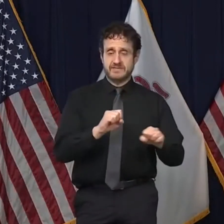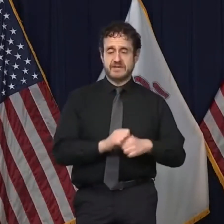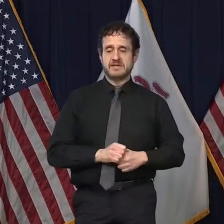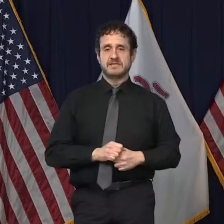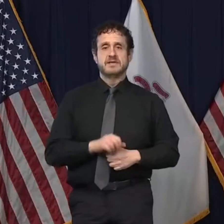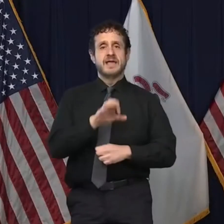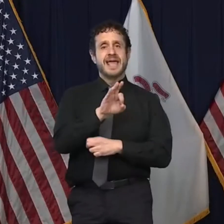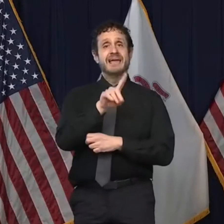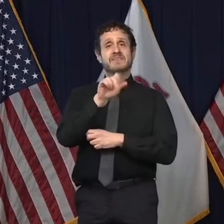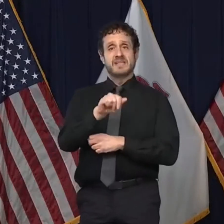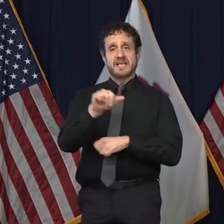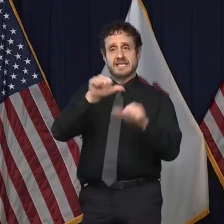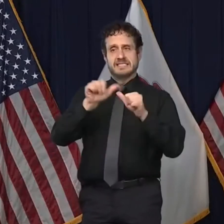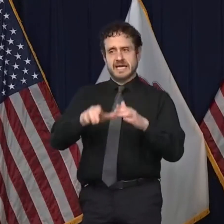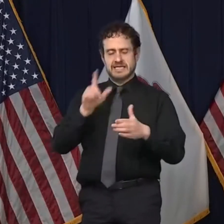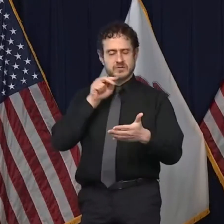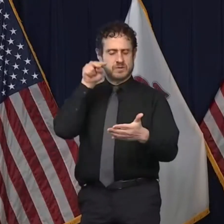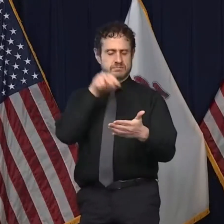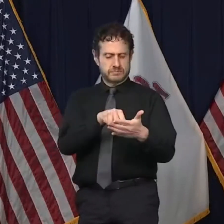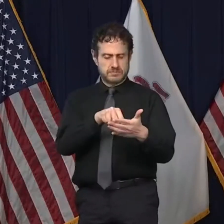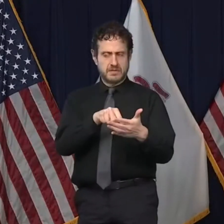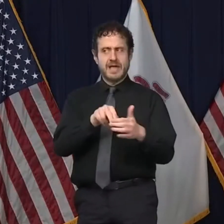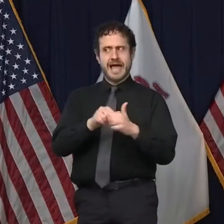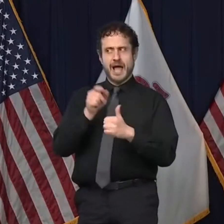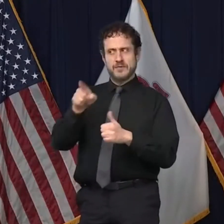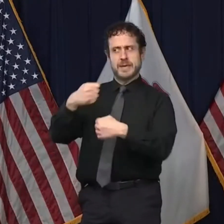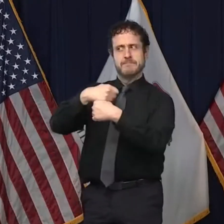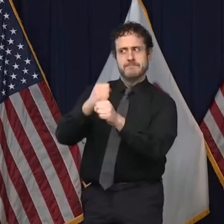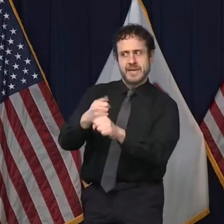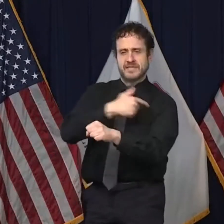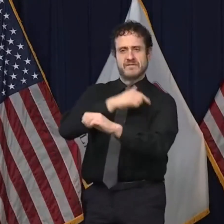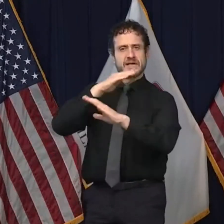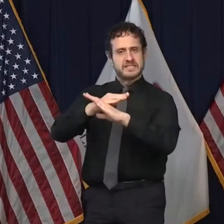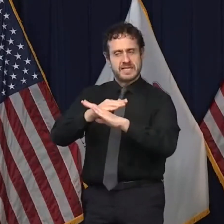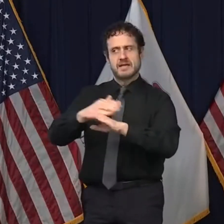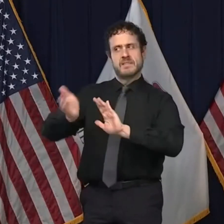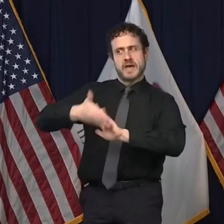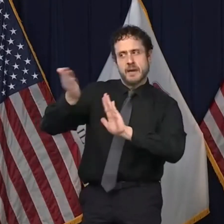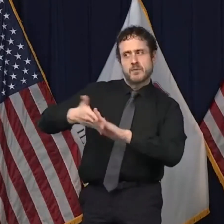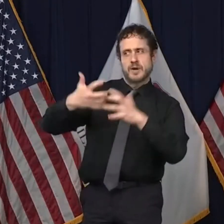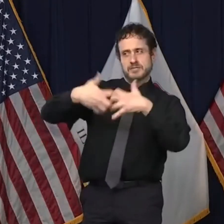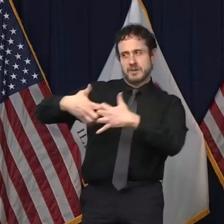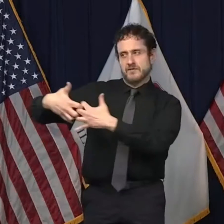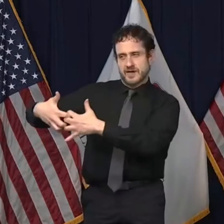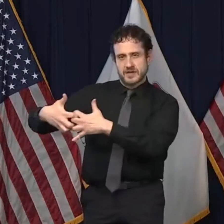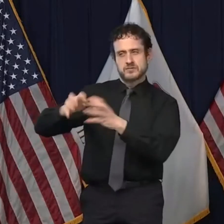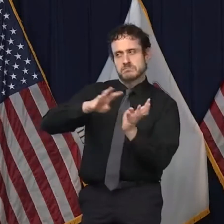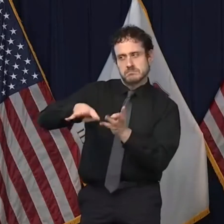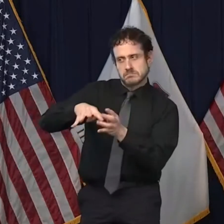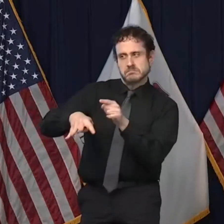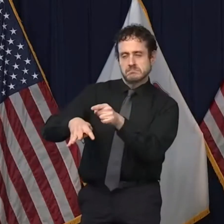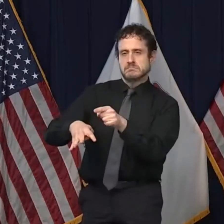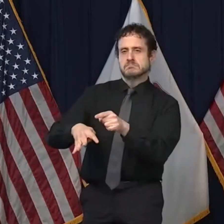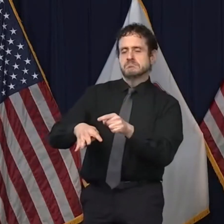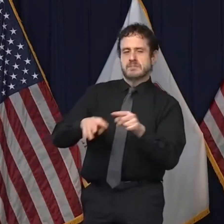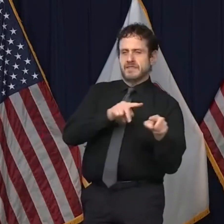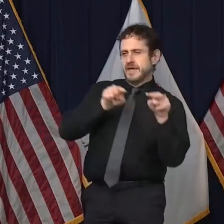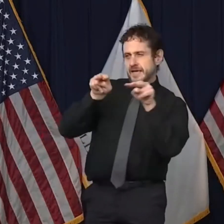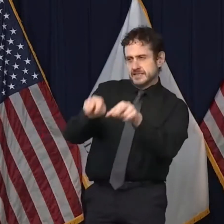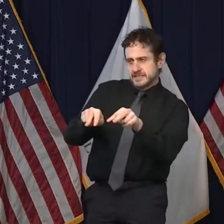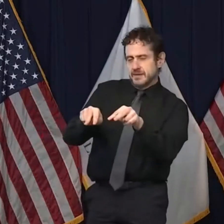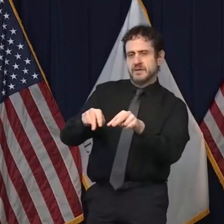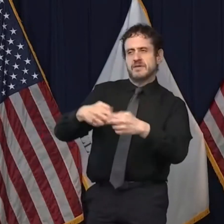the entire production, manufacturing, and operations enterprise, examining the facilities